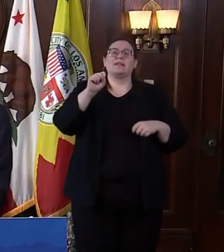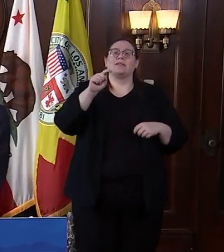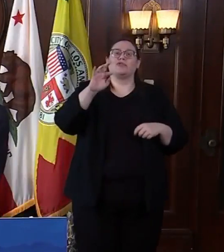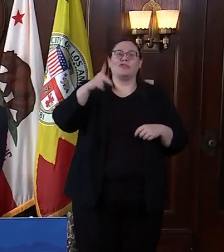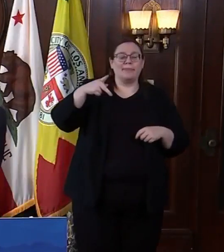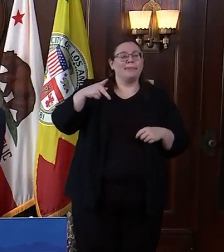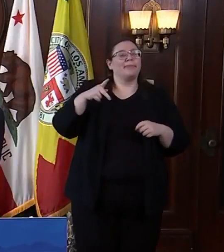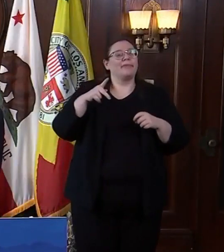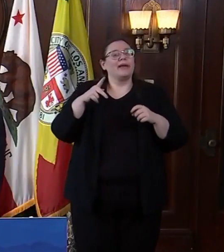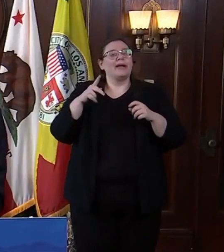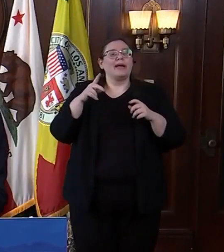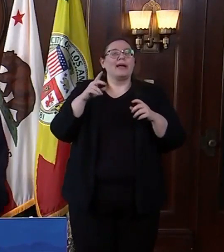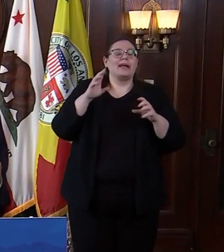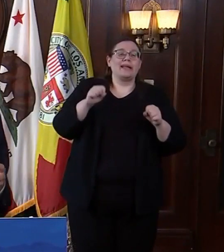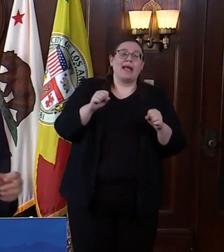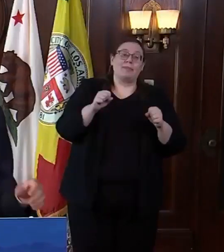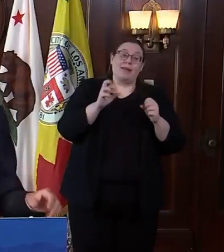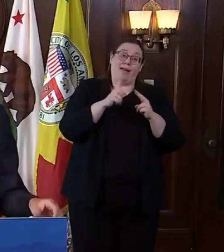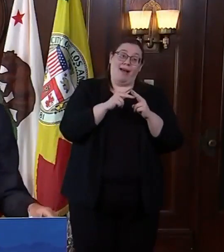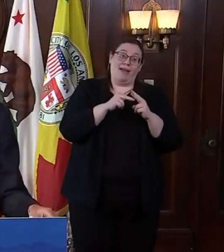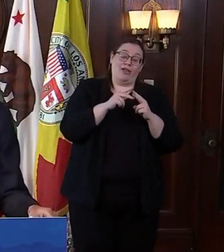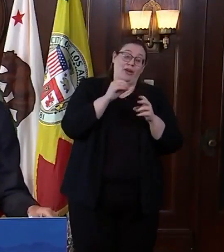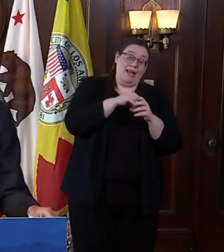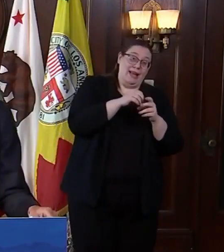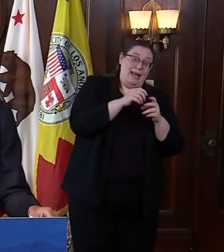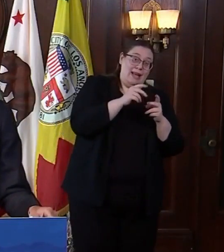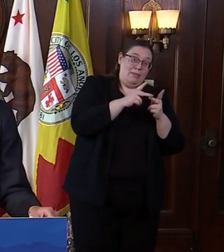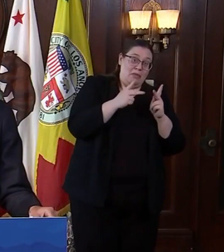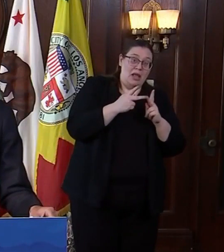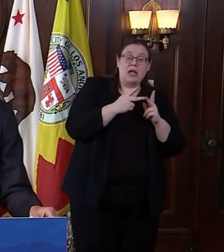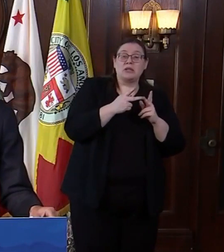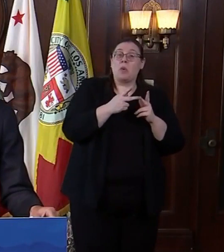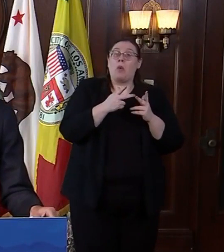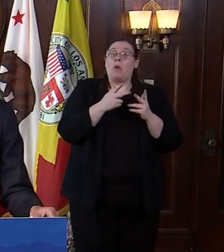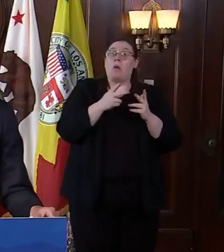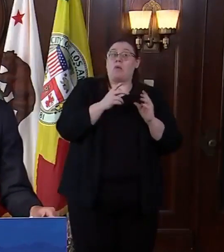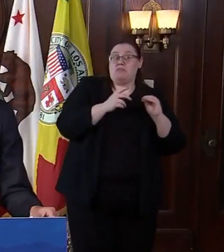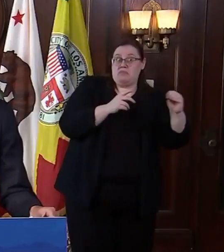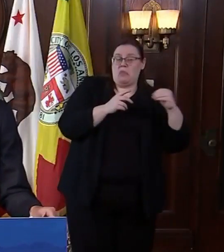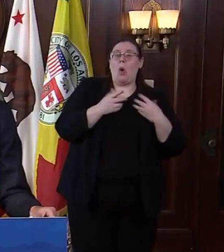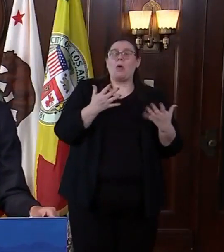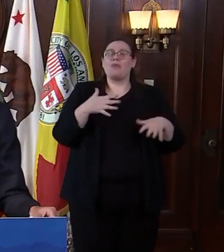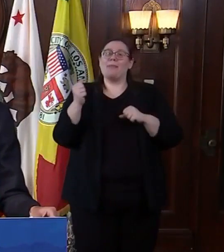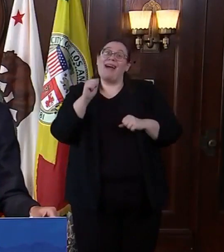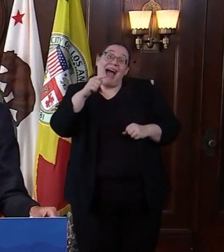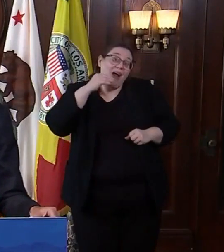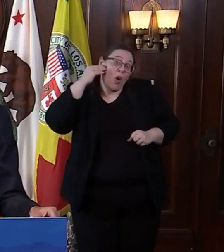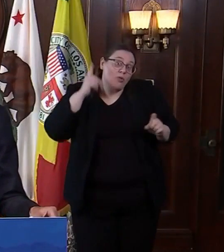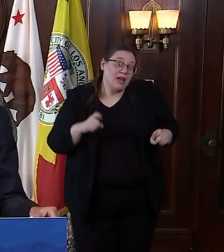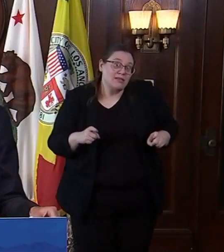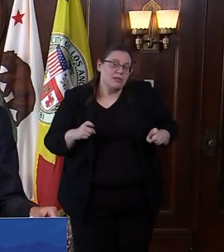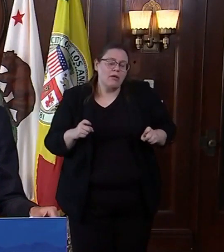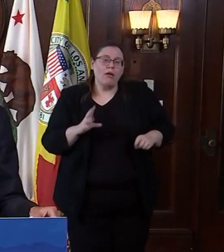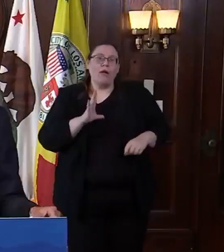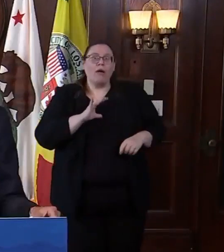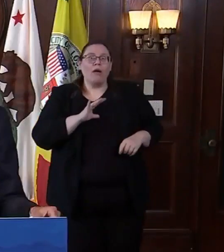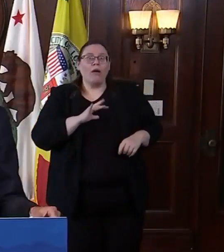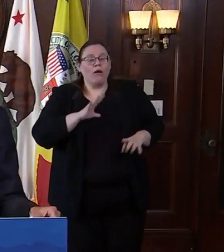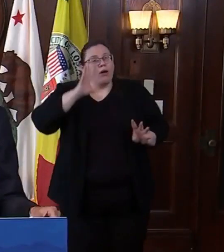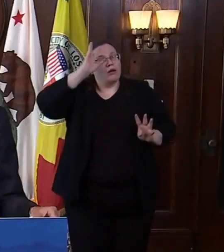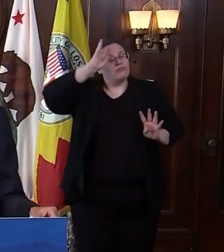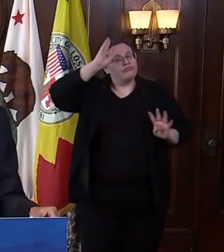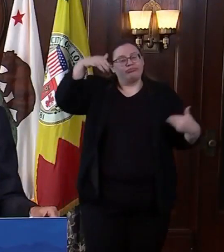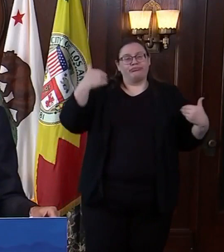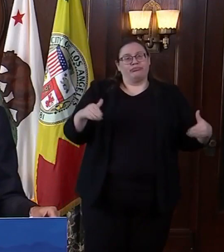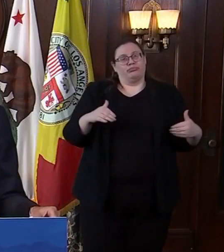can either be in place or, in some cases, rapid at-home testing. It's an innovative tool to radically increase